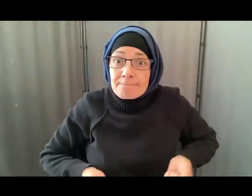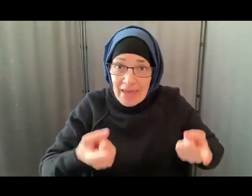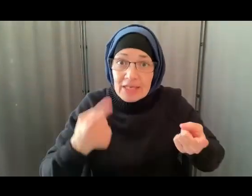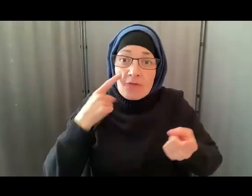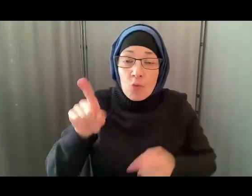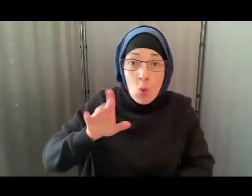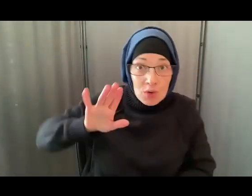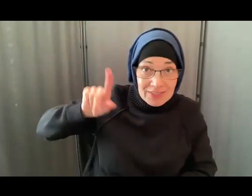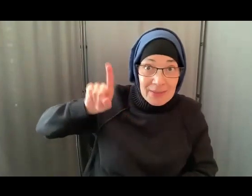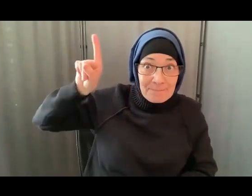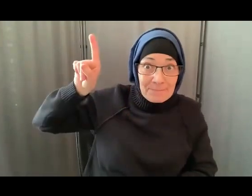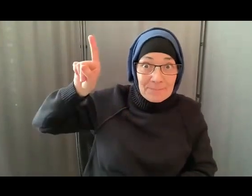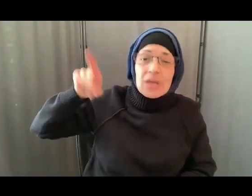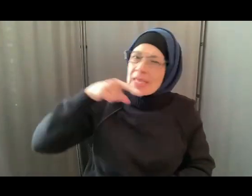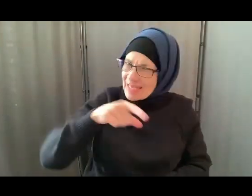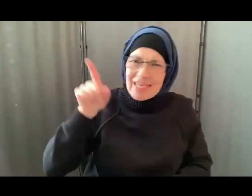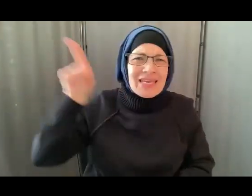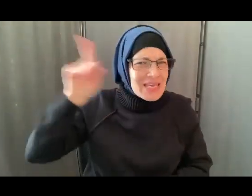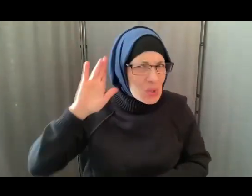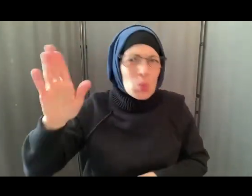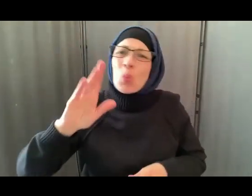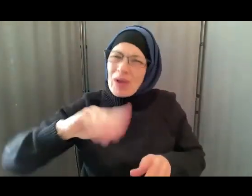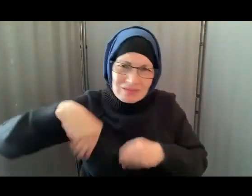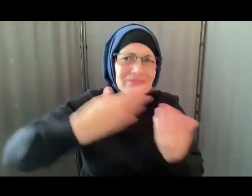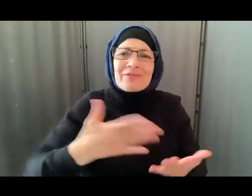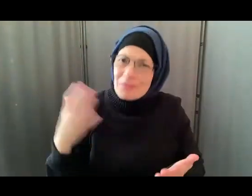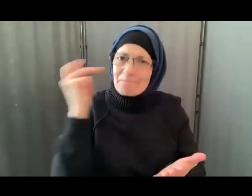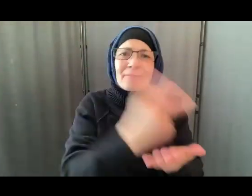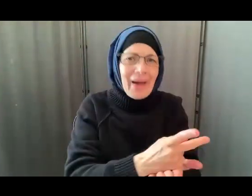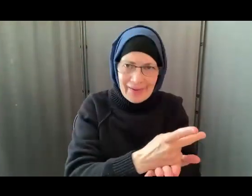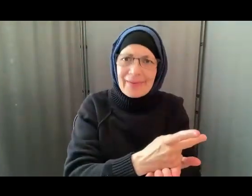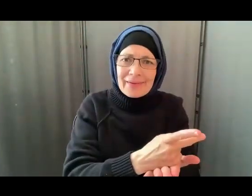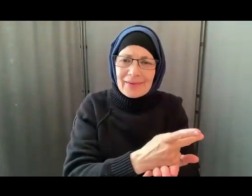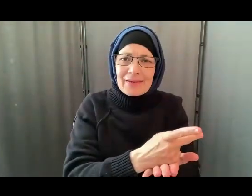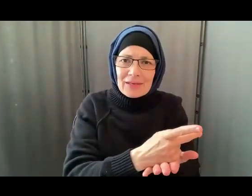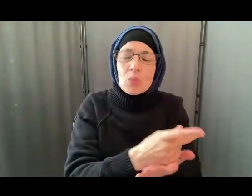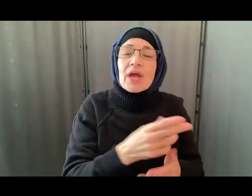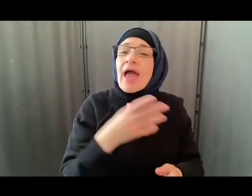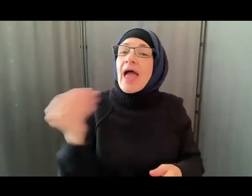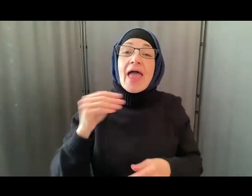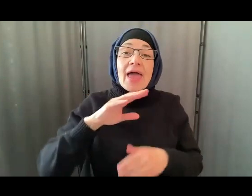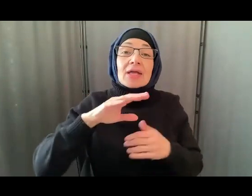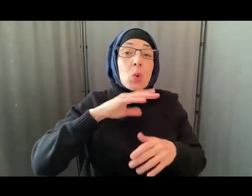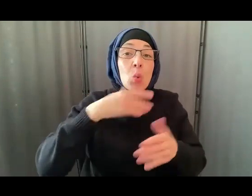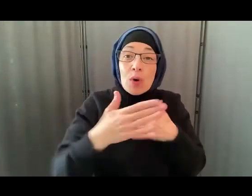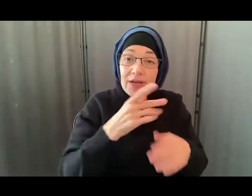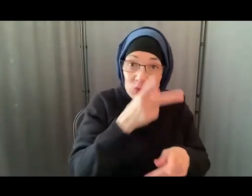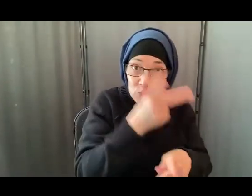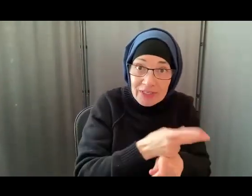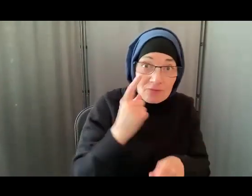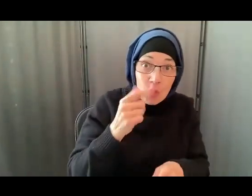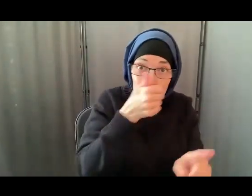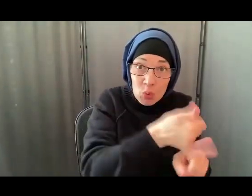you and would bless for you all what you keep to yourself and your family.